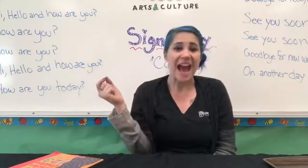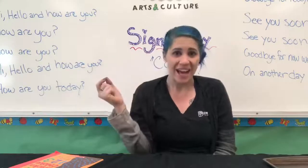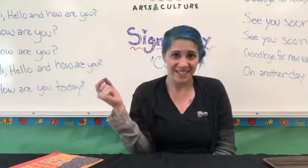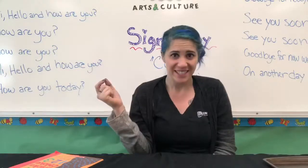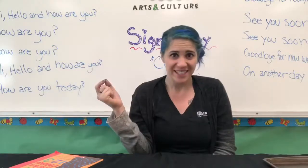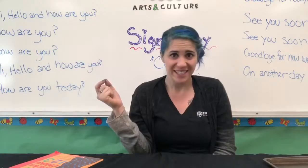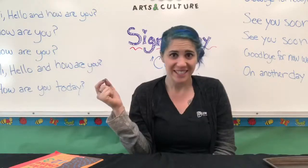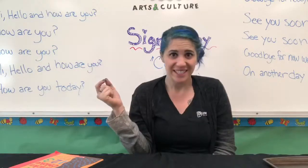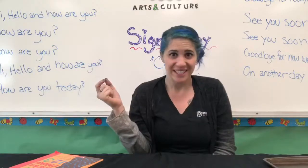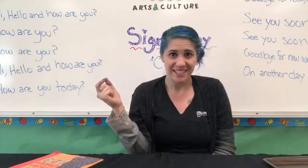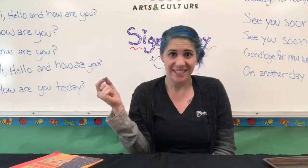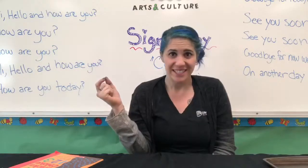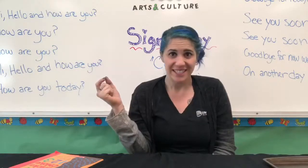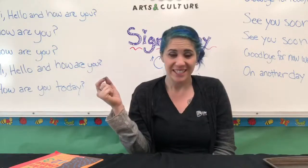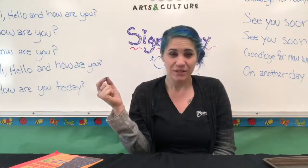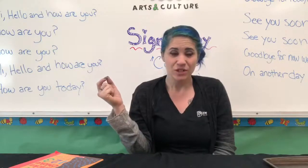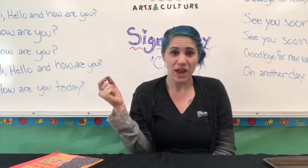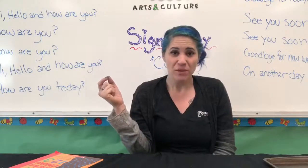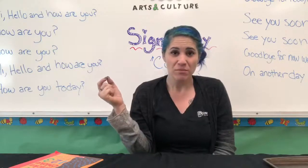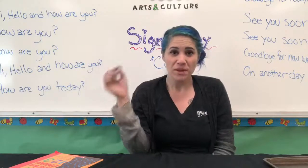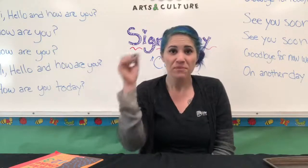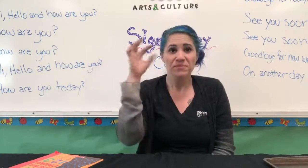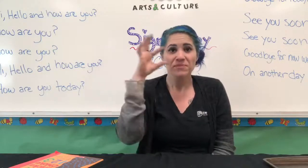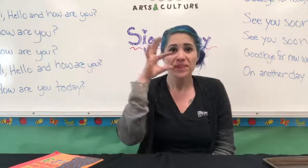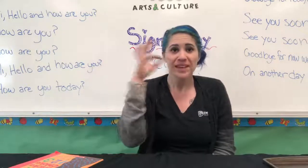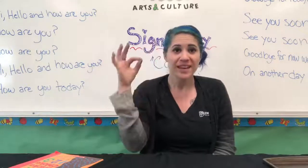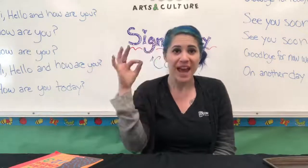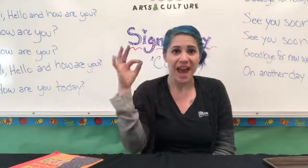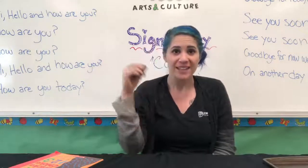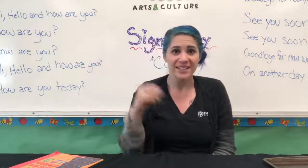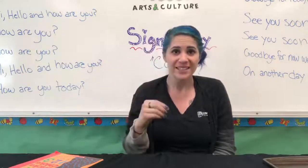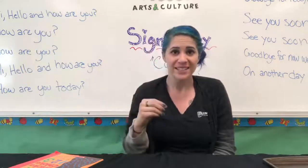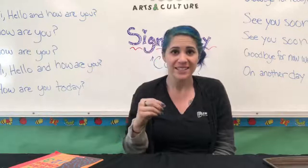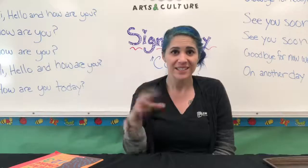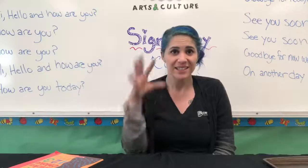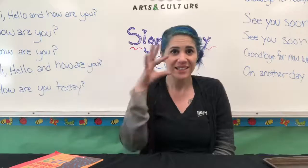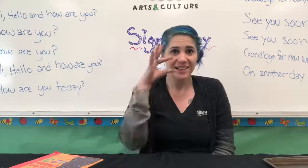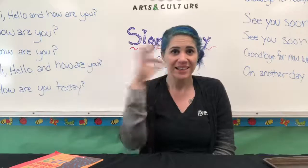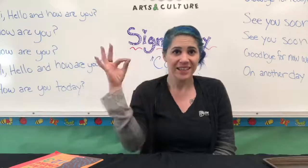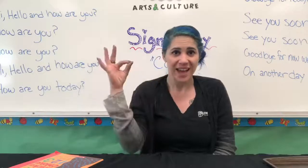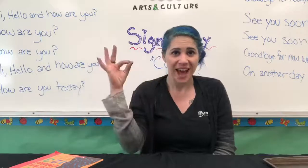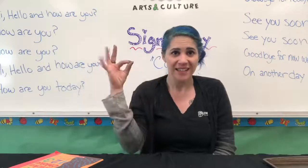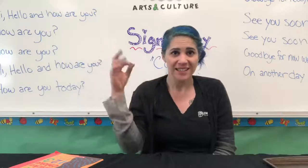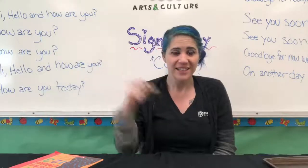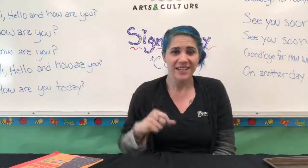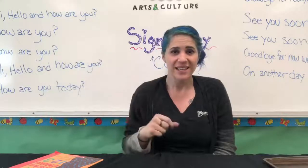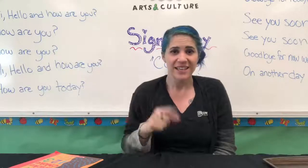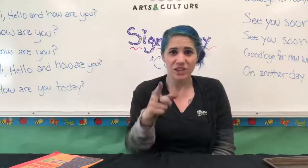cat. You wanna try it with me? Cat, cat. Can you do